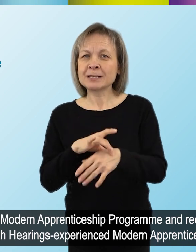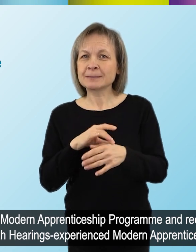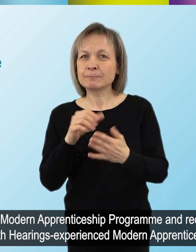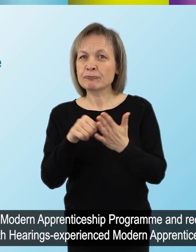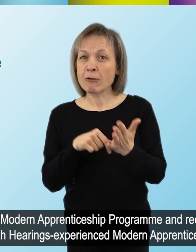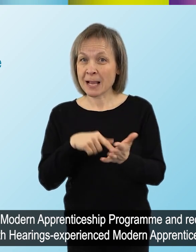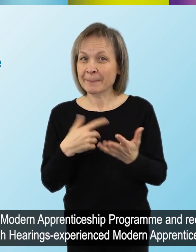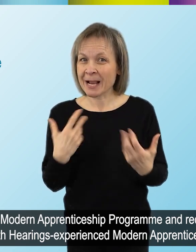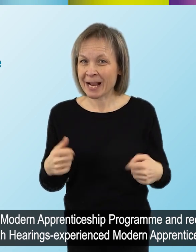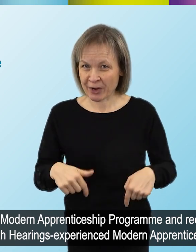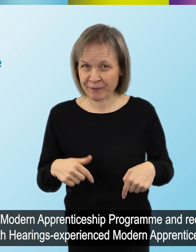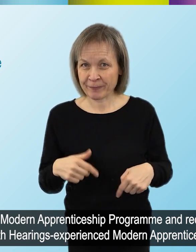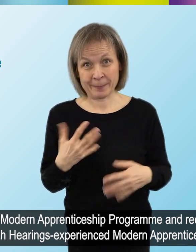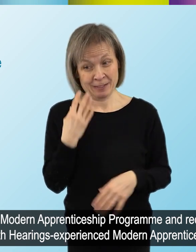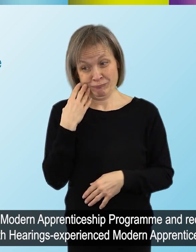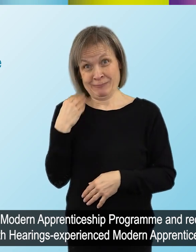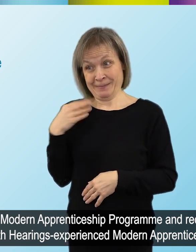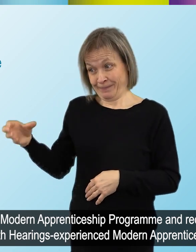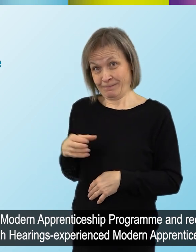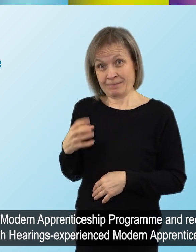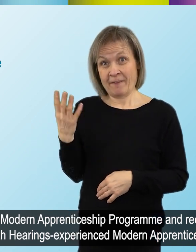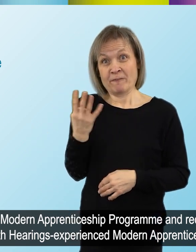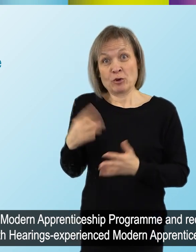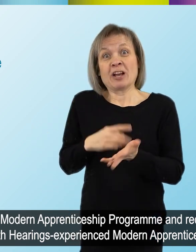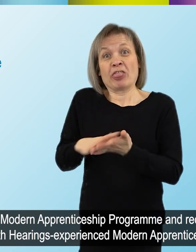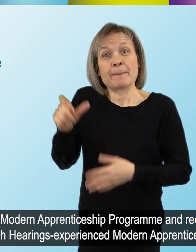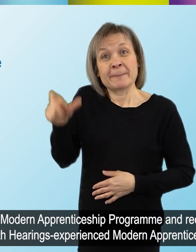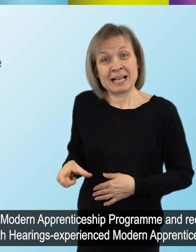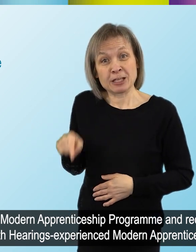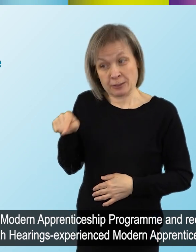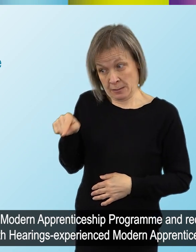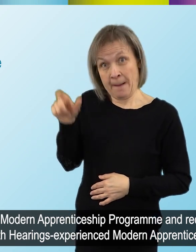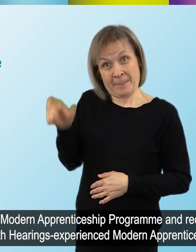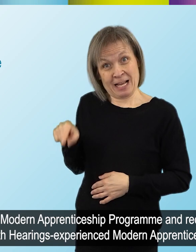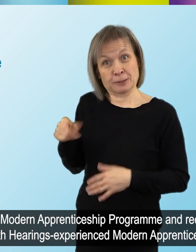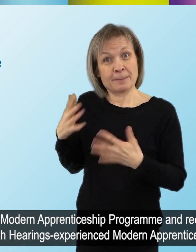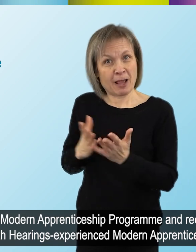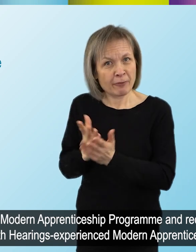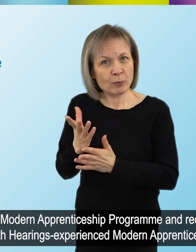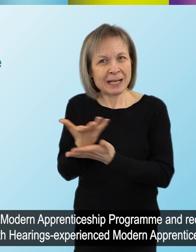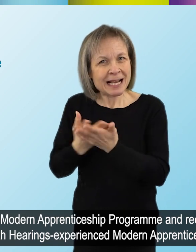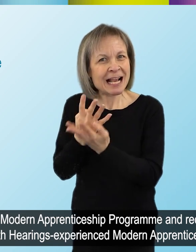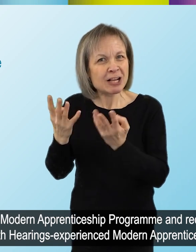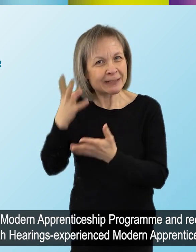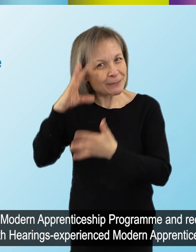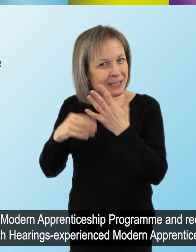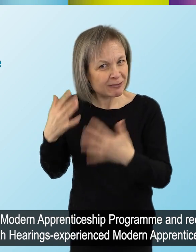We are proud of our modern apprenticeship programme and recently recruited our 14th Hearings Experienced Modern